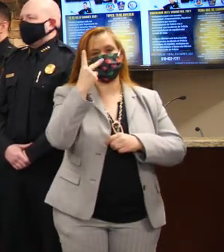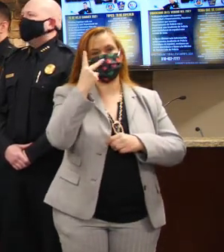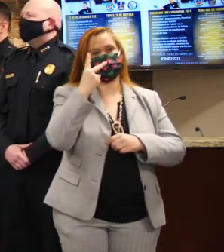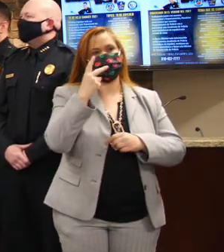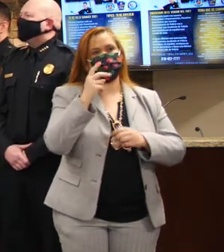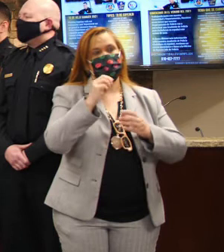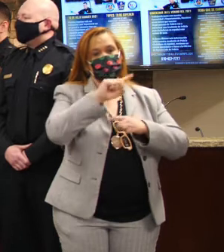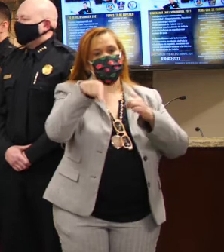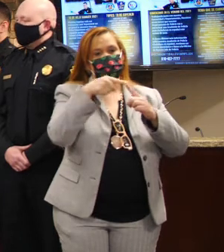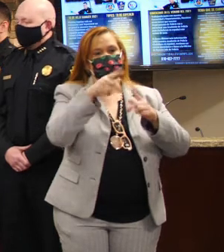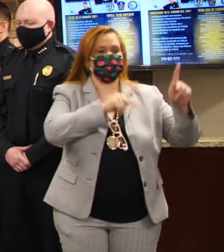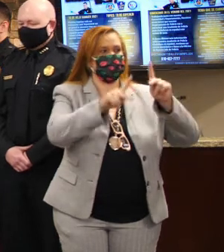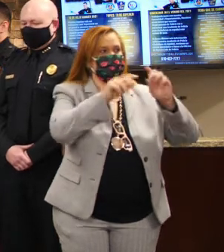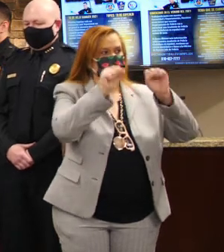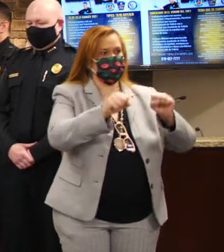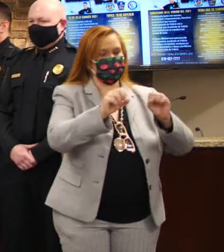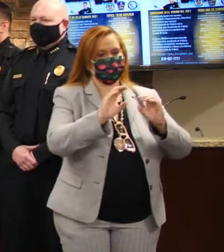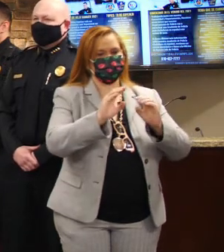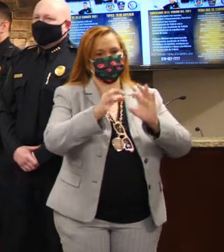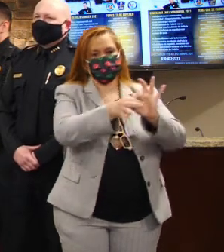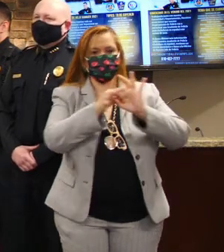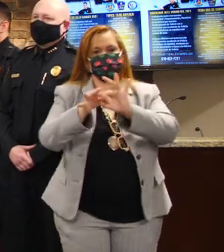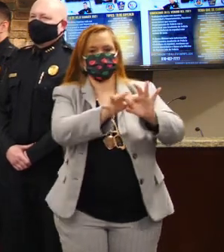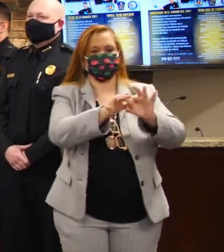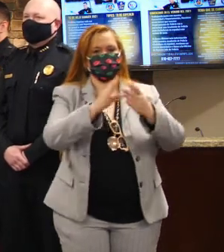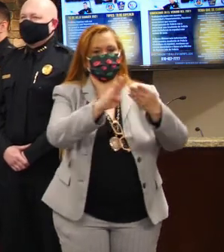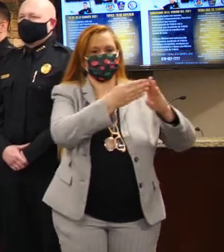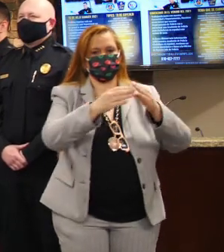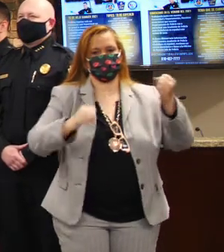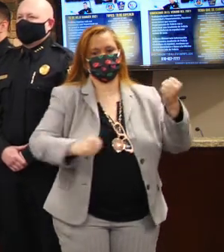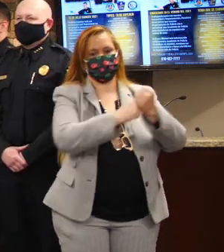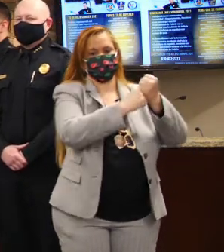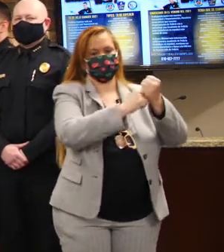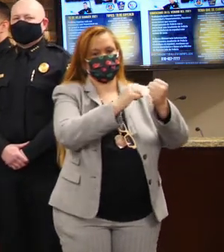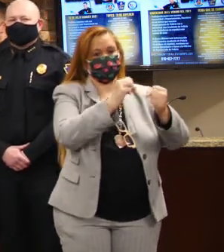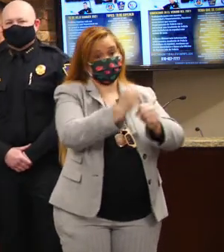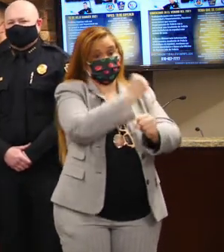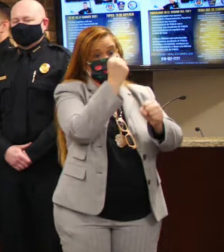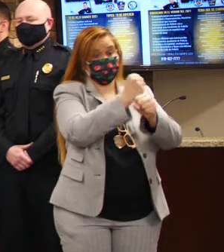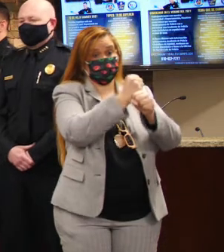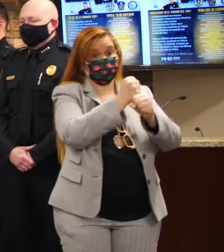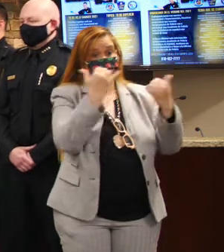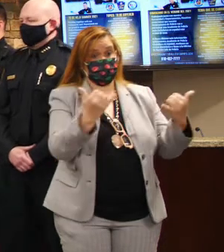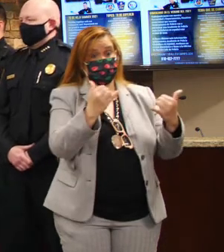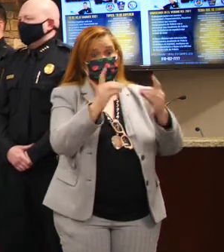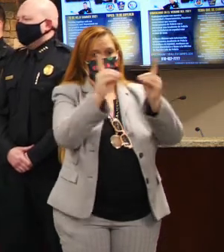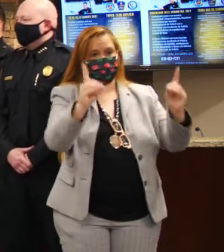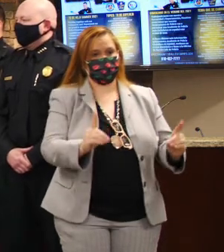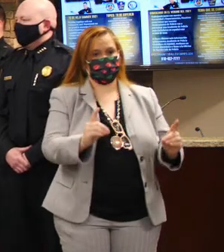for my Spanish-speaking community. Saludo mi gente, soy Oficial Carvajal de la Ciudad de Policía, del Departamento de Policía de la Ciudad de